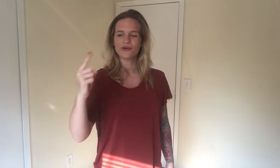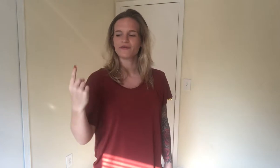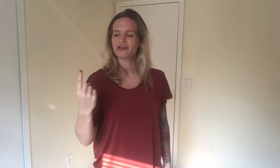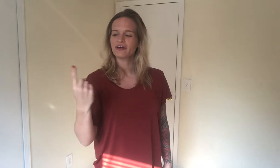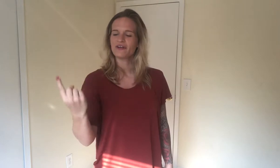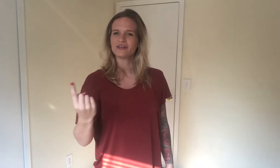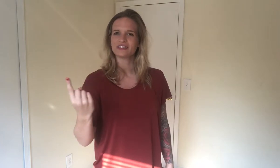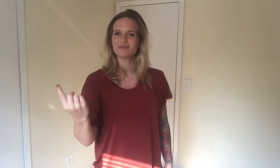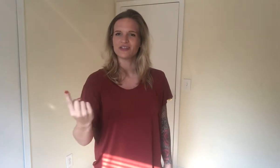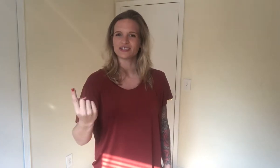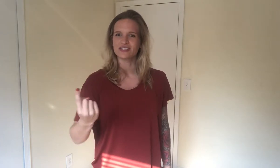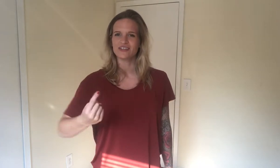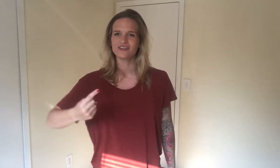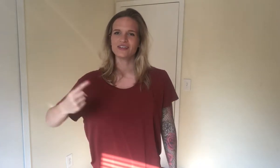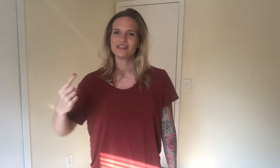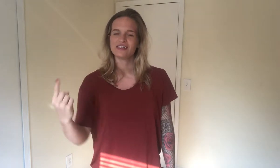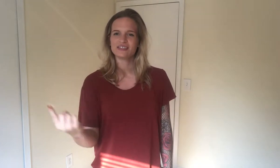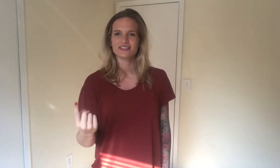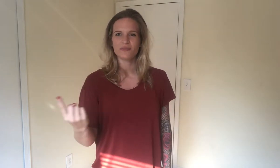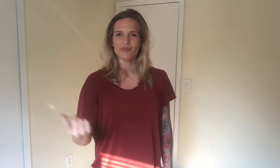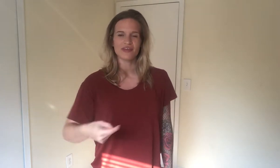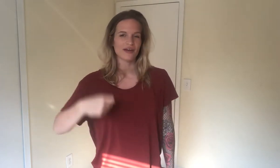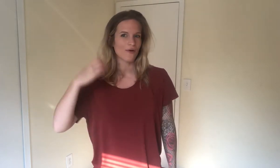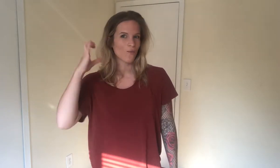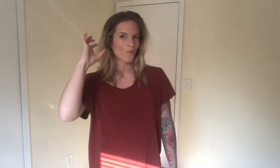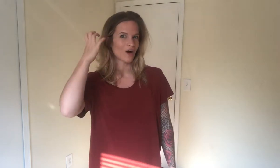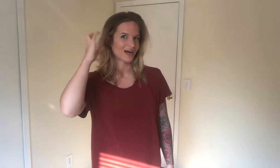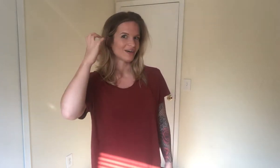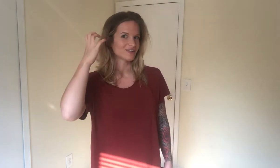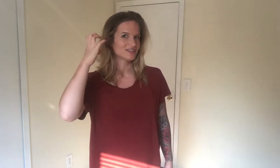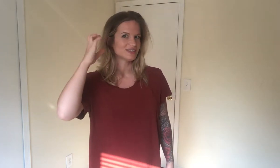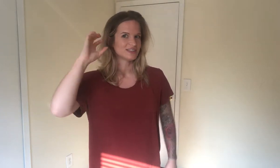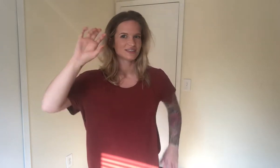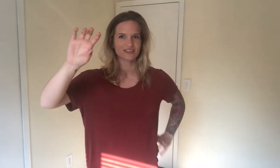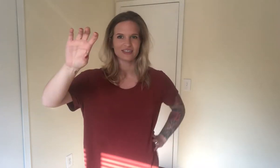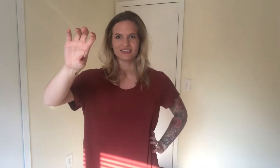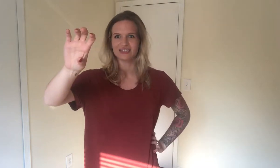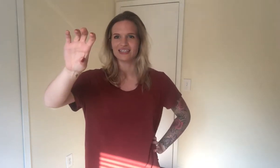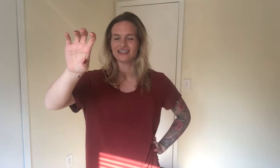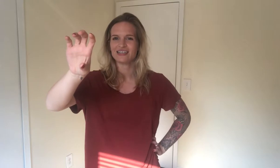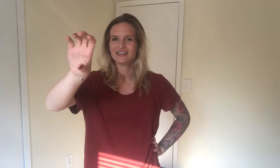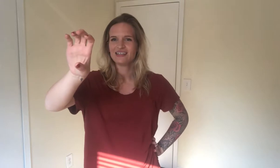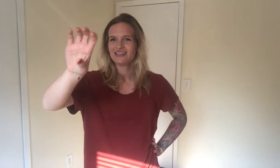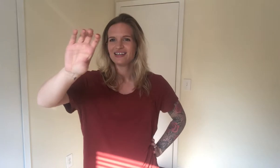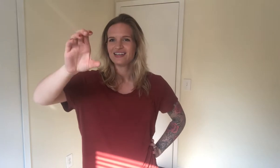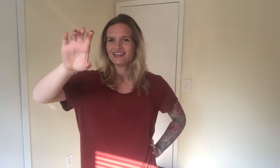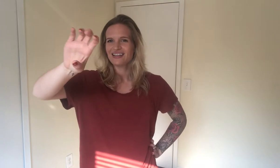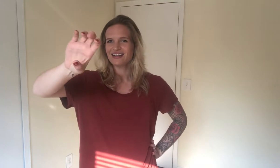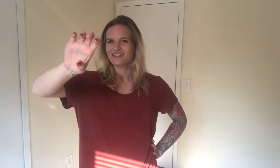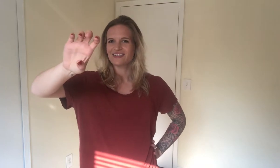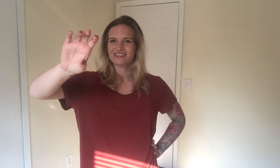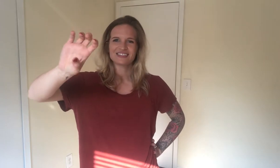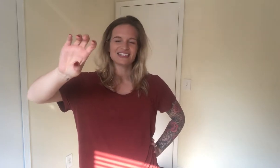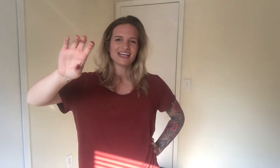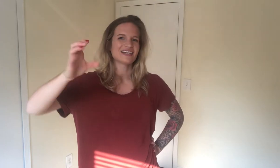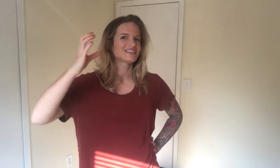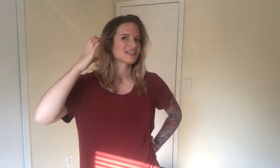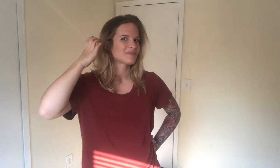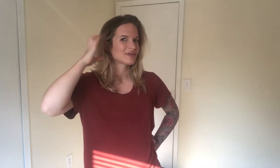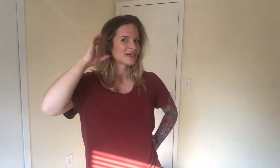your finger, go in a small circle. Something wild, so it's like a little C hand shape and